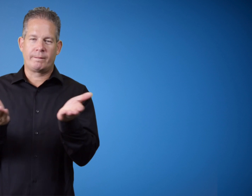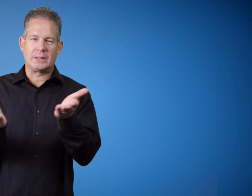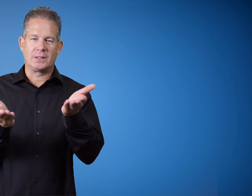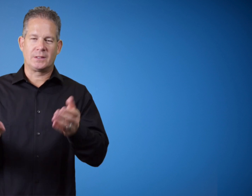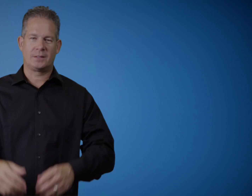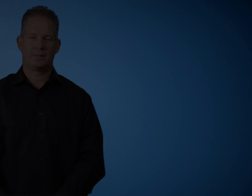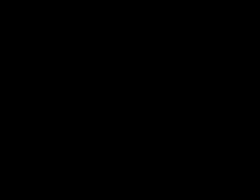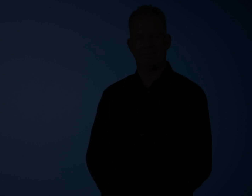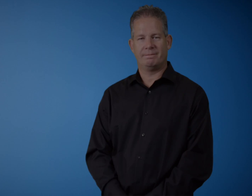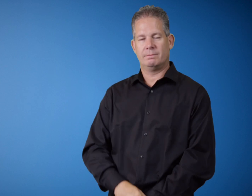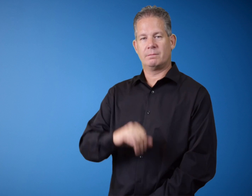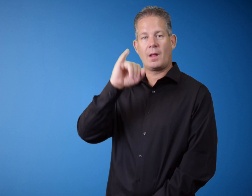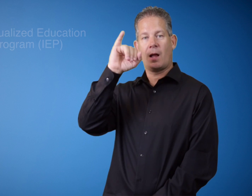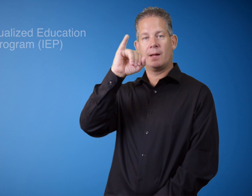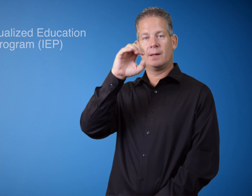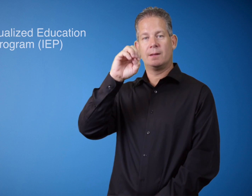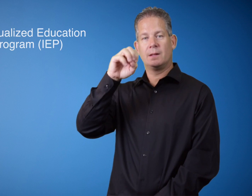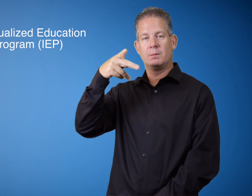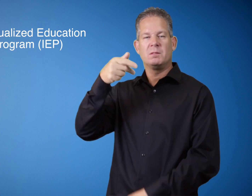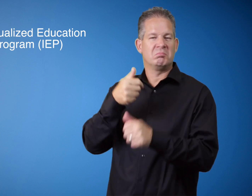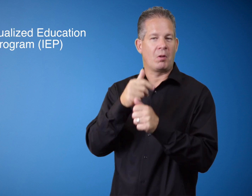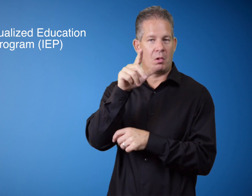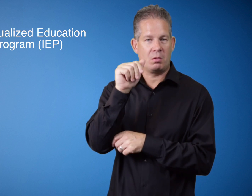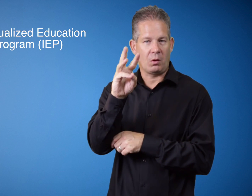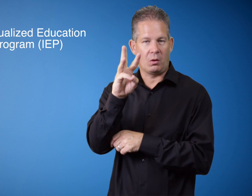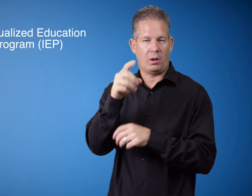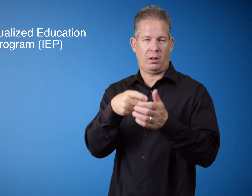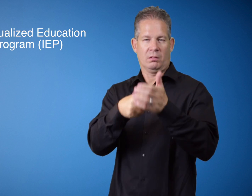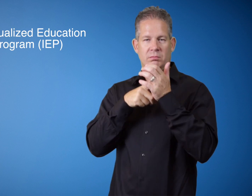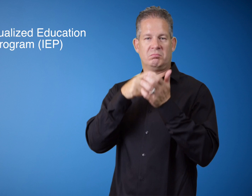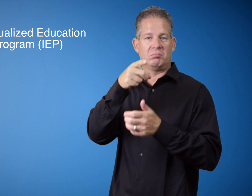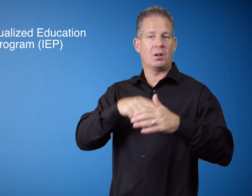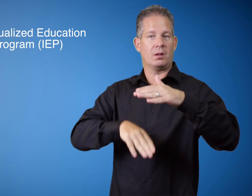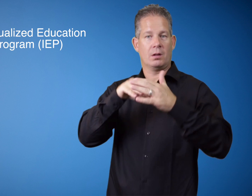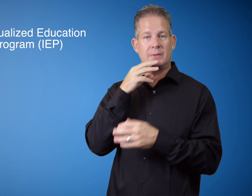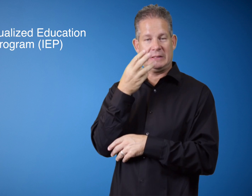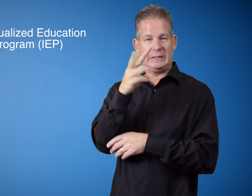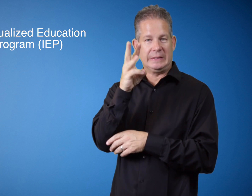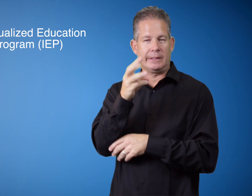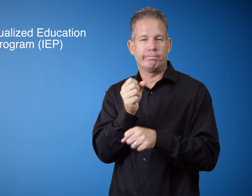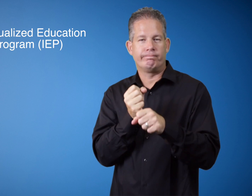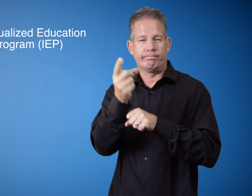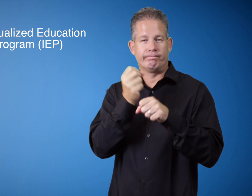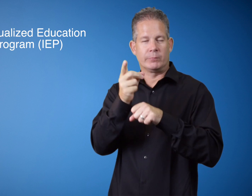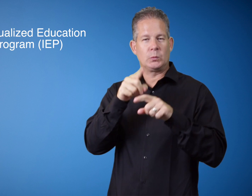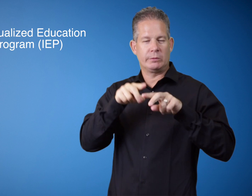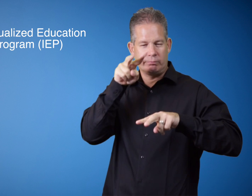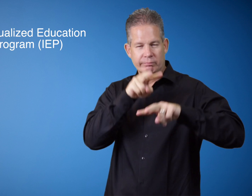These are part of your transition services. The IEP law requires that transition services be established by the time that you are